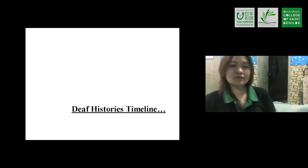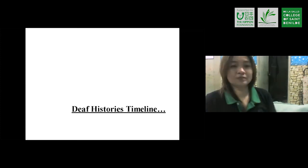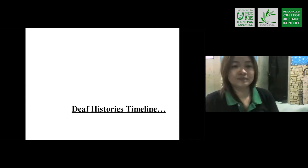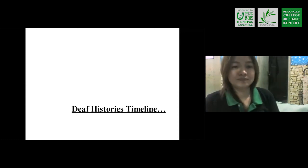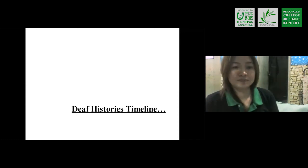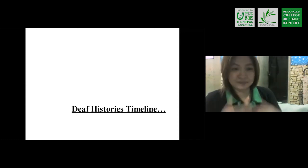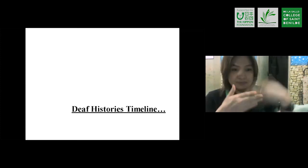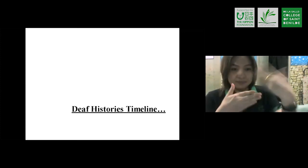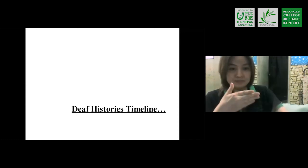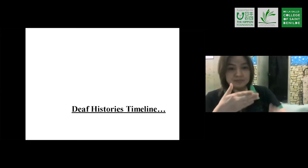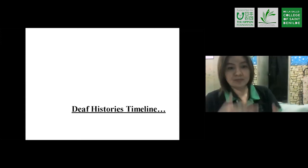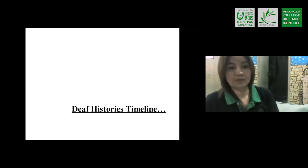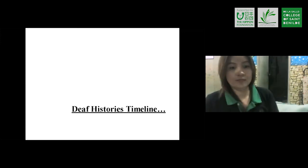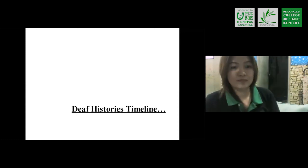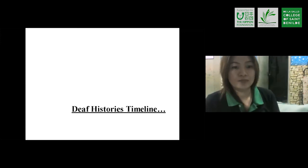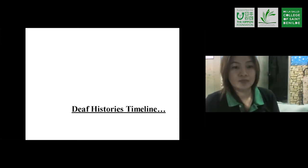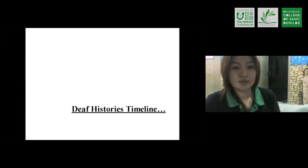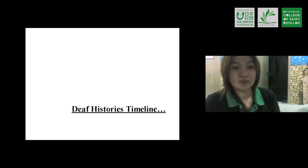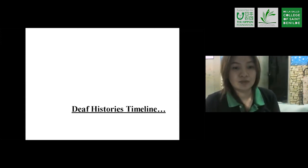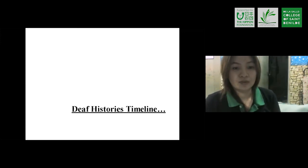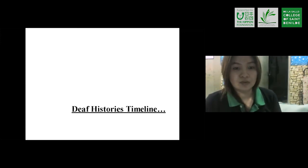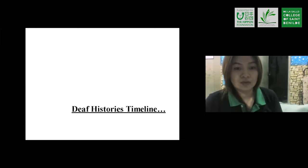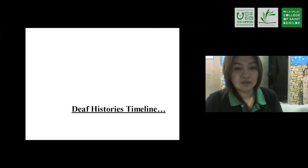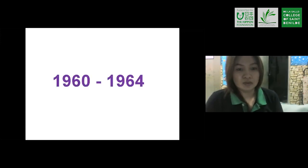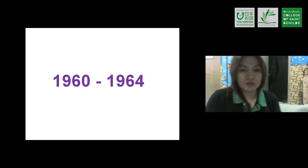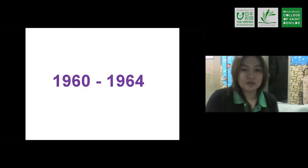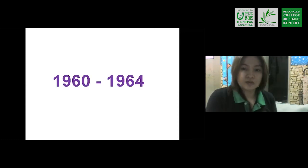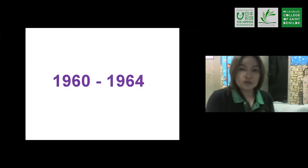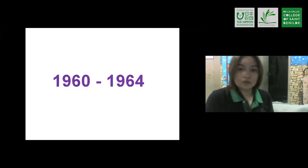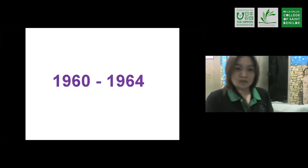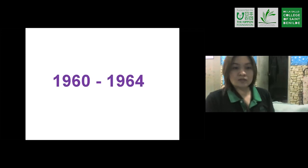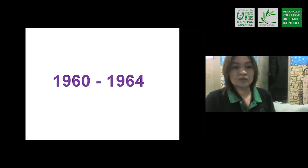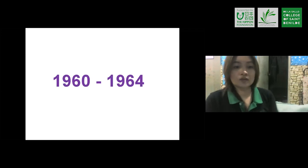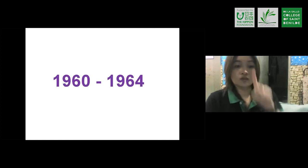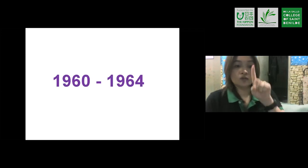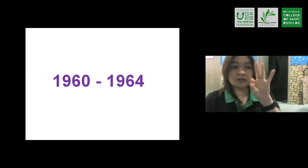Hello, everyone. We're group one. Next slide, please.